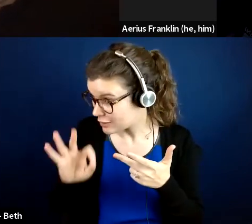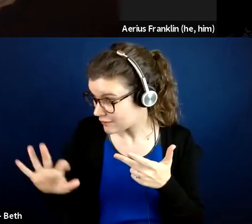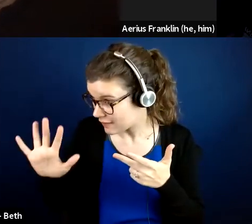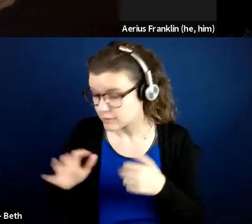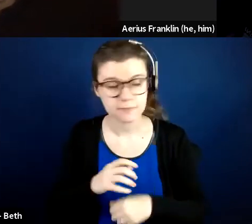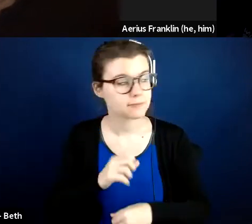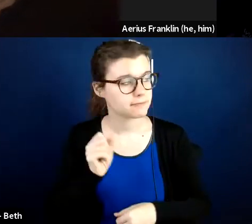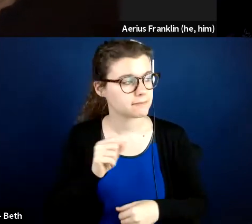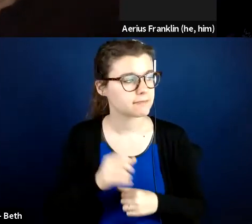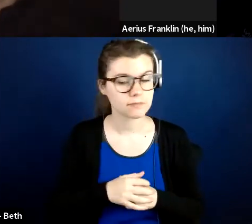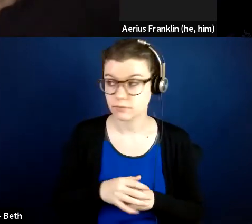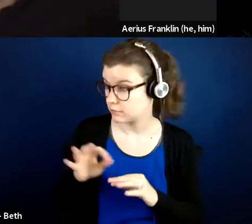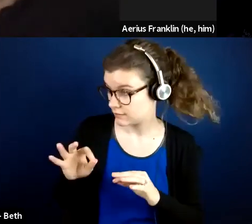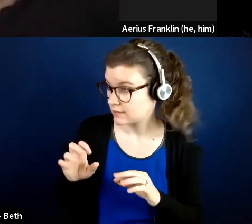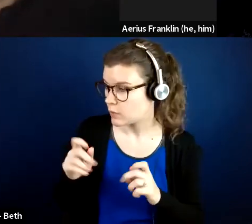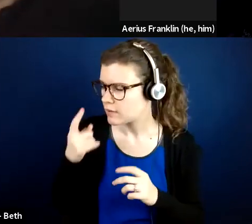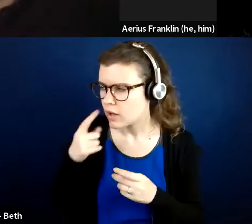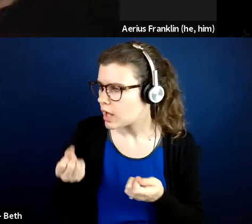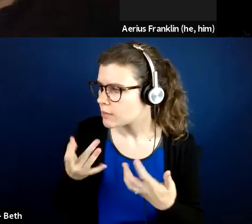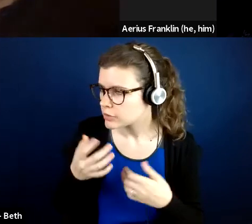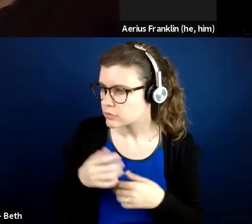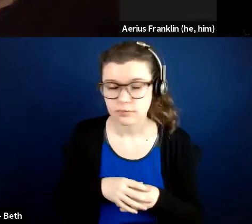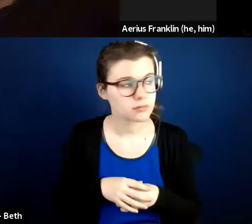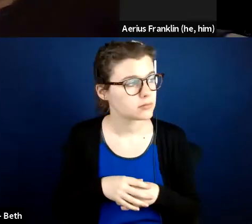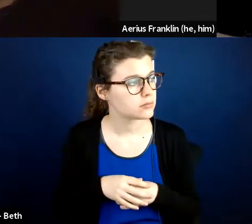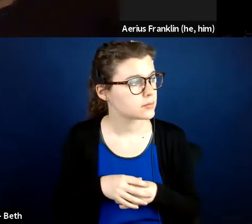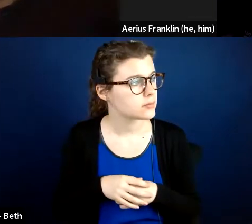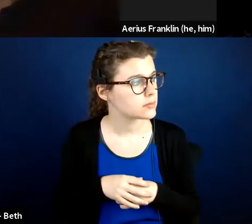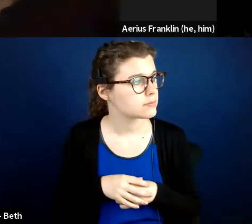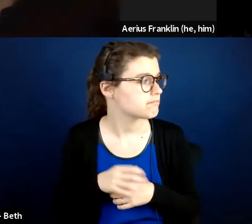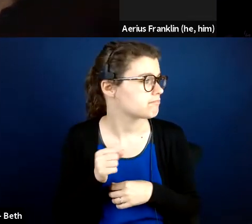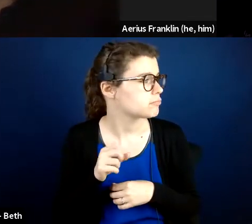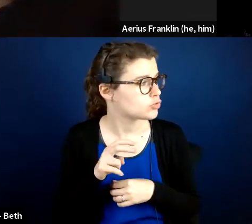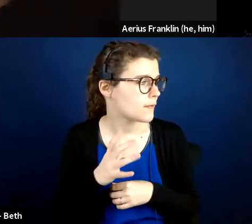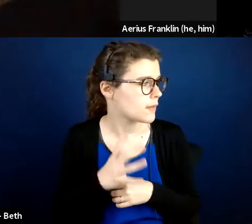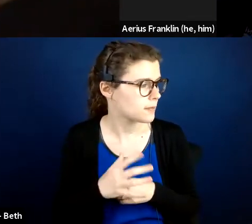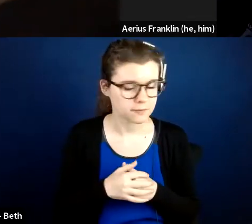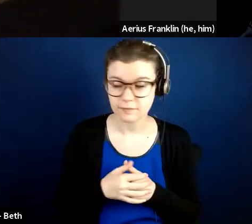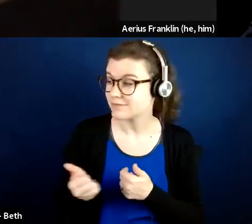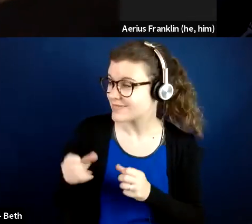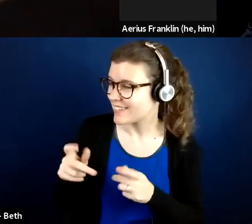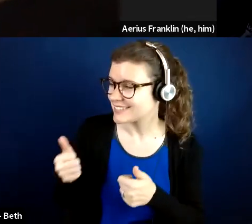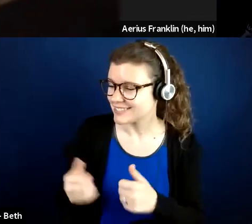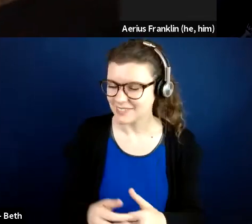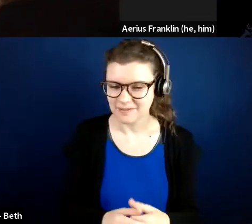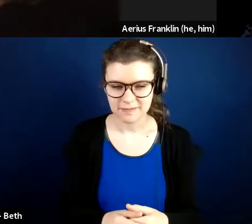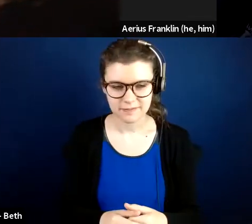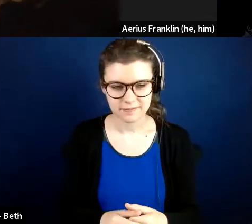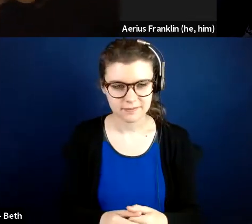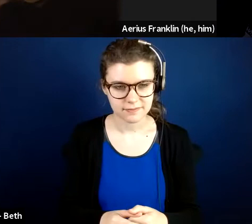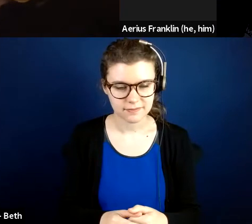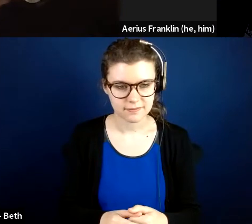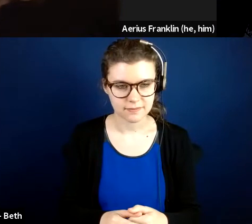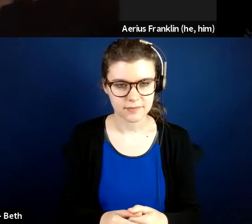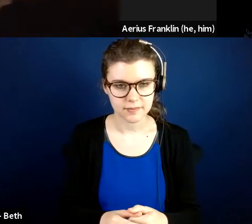Yes. for 200. 200? Okay, Uh, okay.